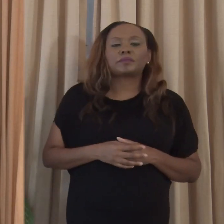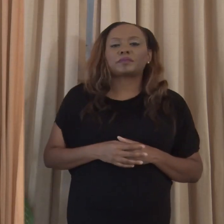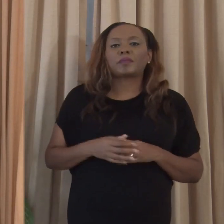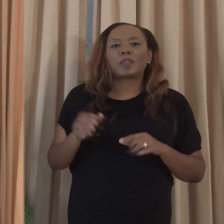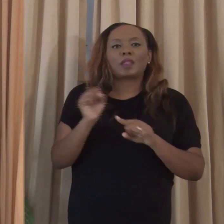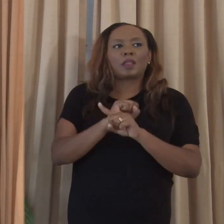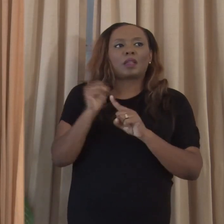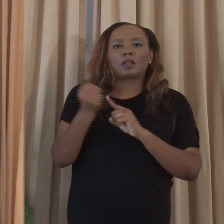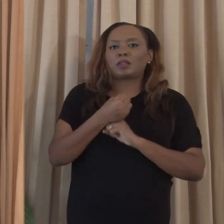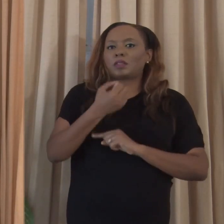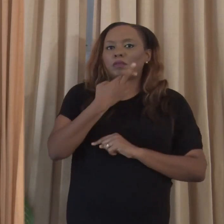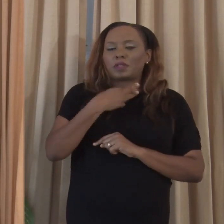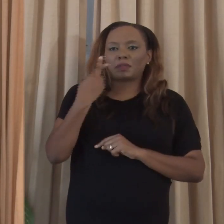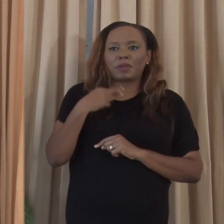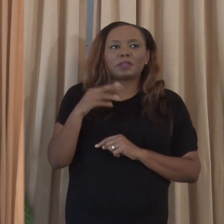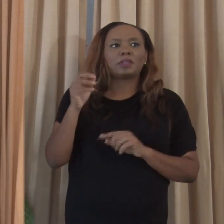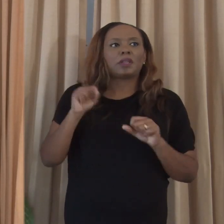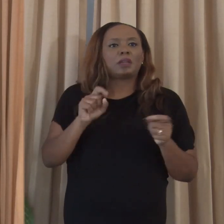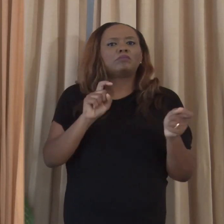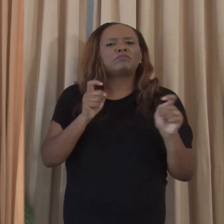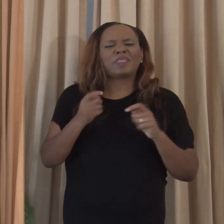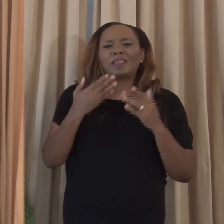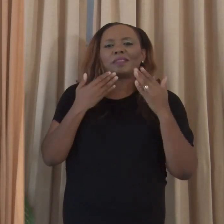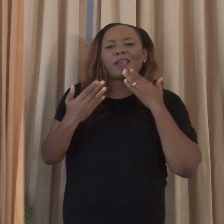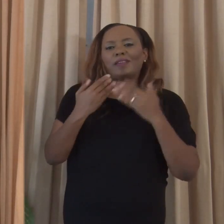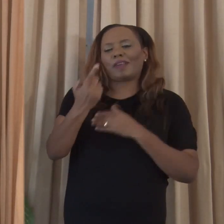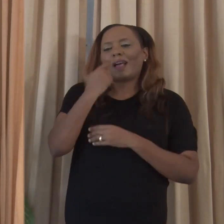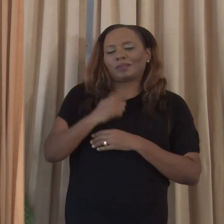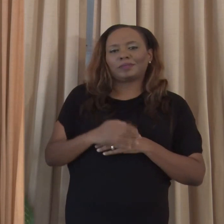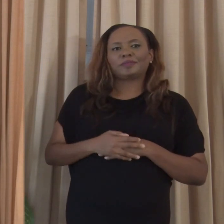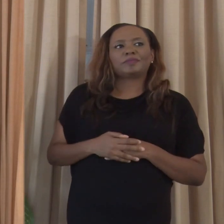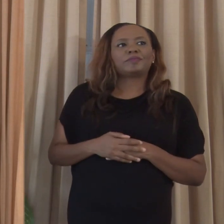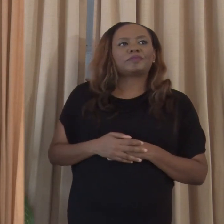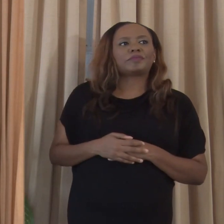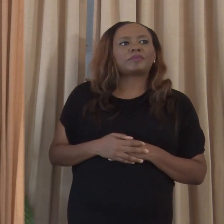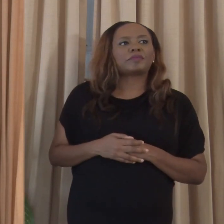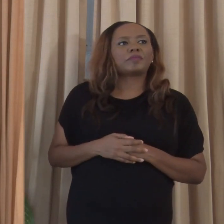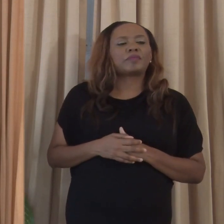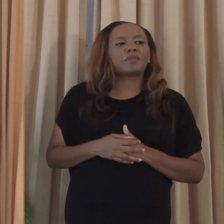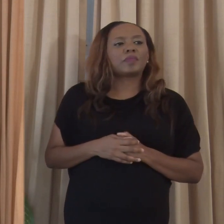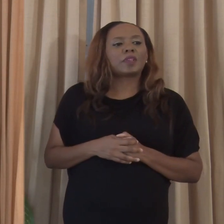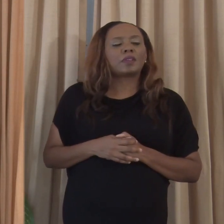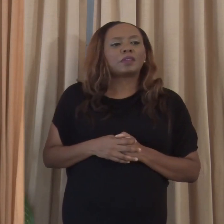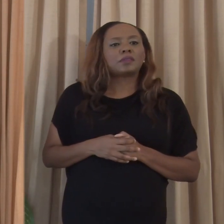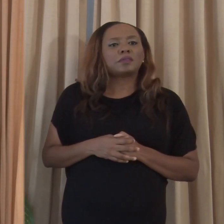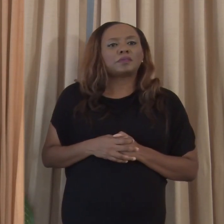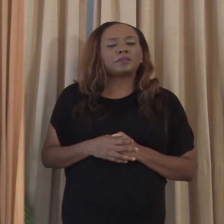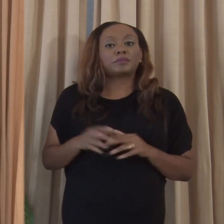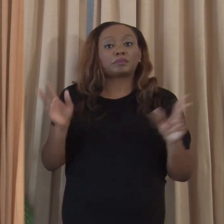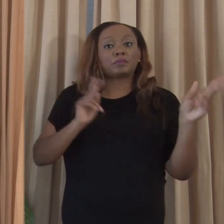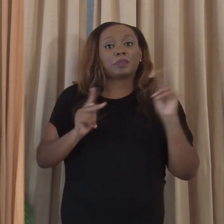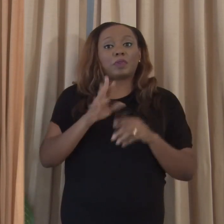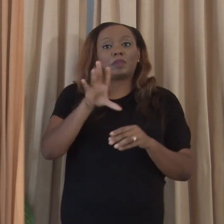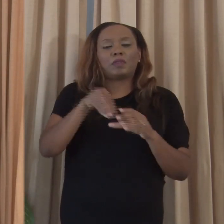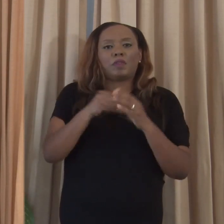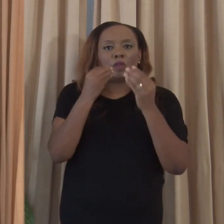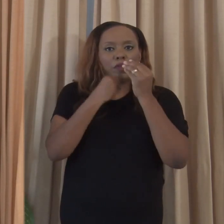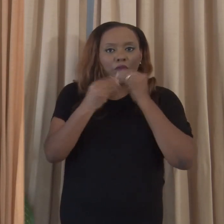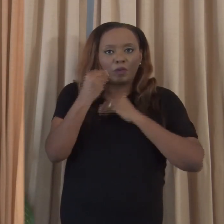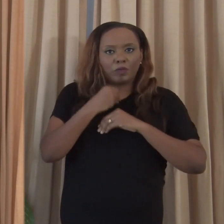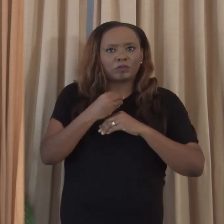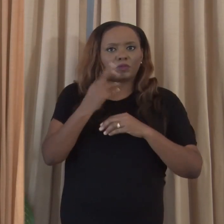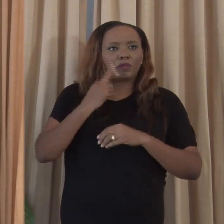again, must remain fluid. And I thank you for the question because it is important. I would want to urge people involved in that type of business now